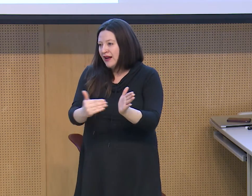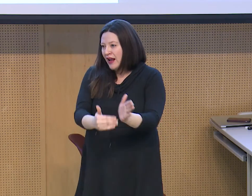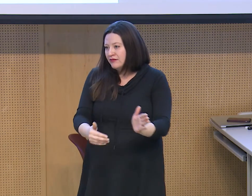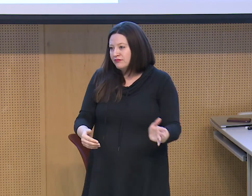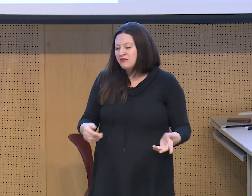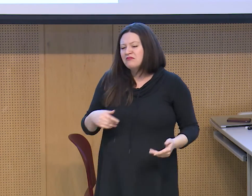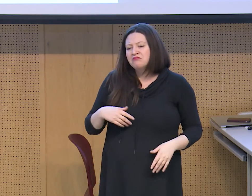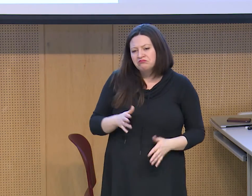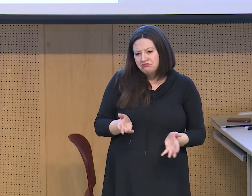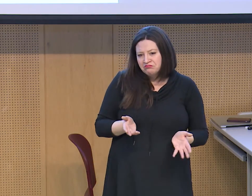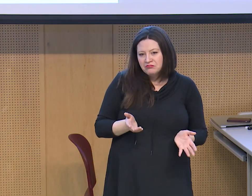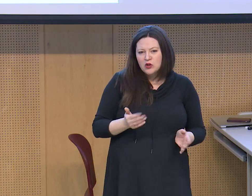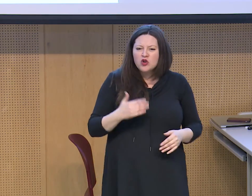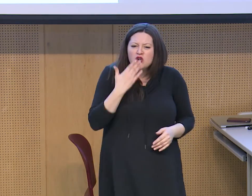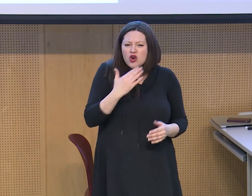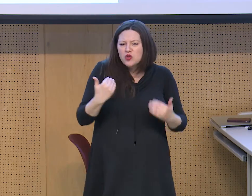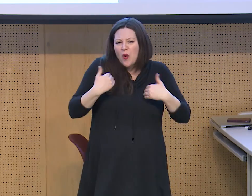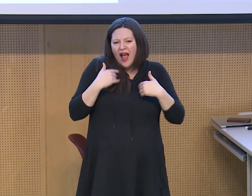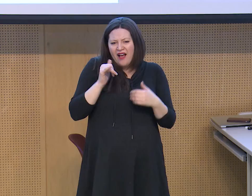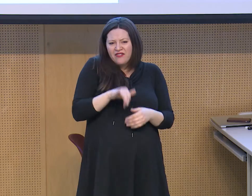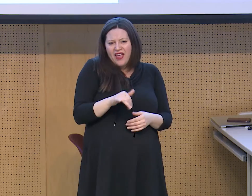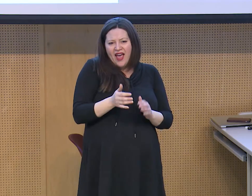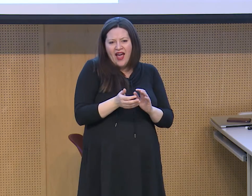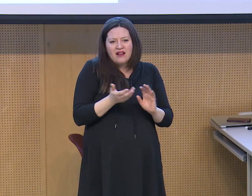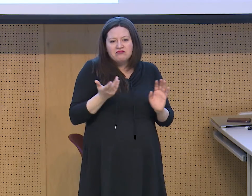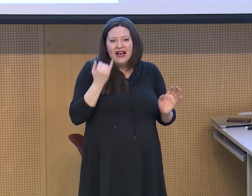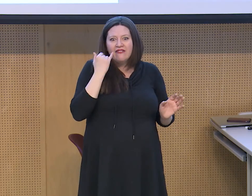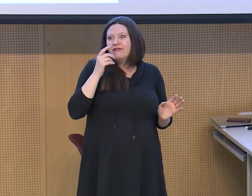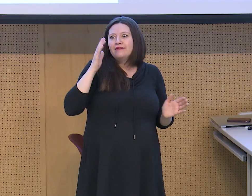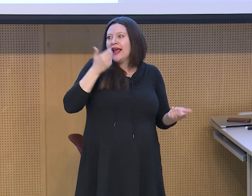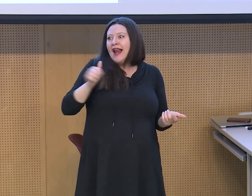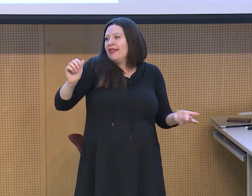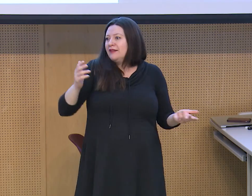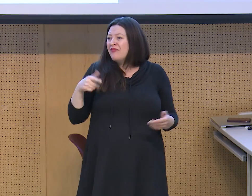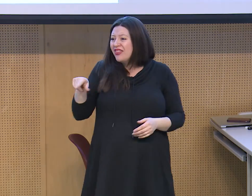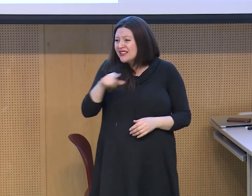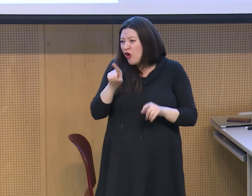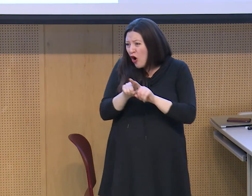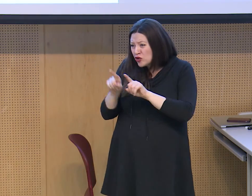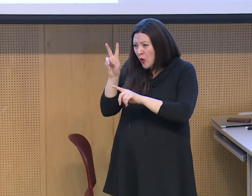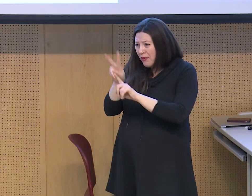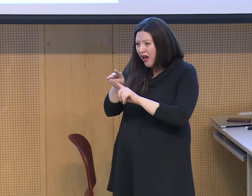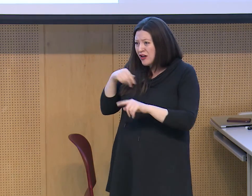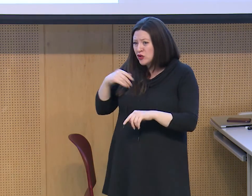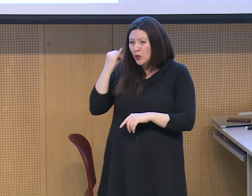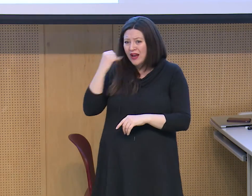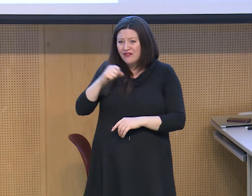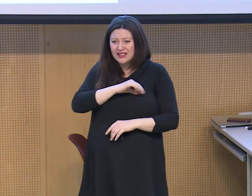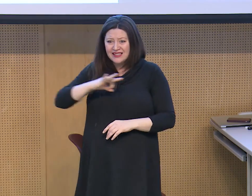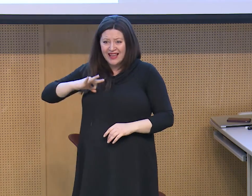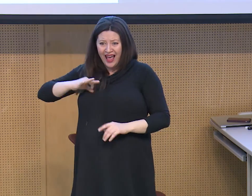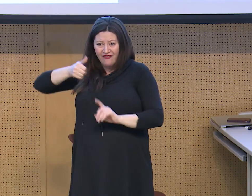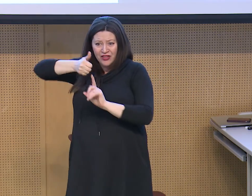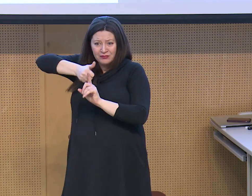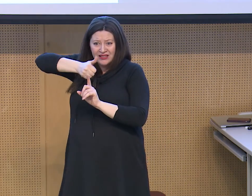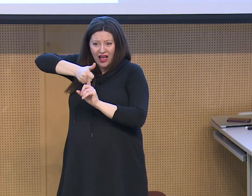every year. So it's just good to have that on hand if you need the transportation. Also, the